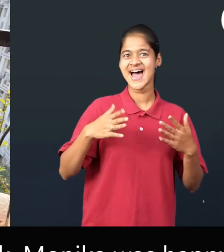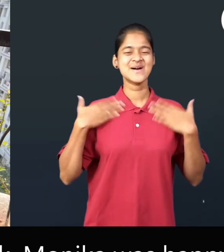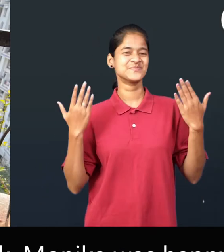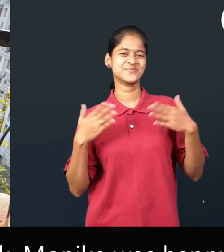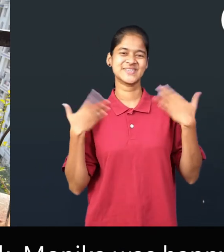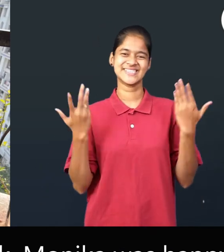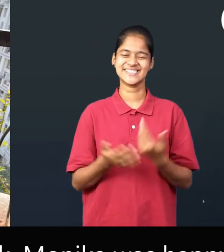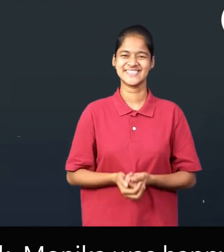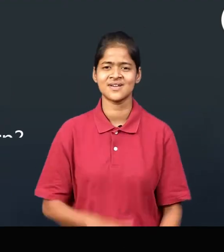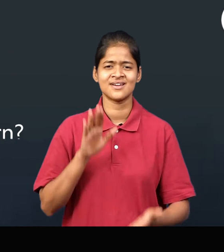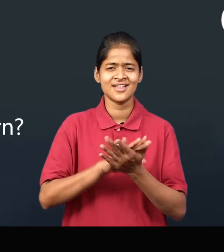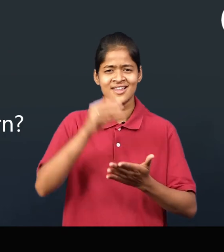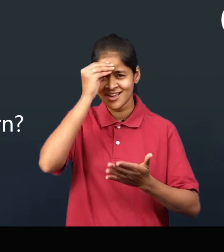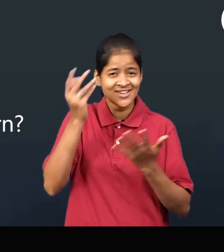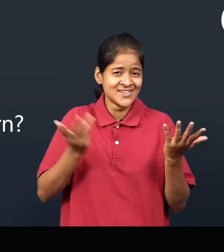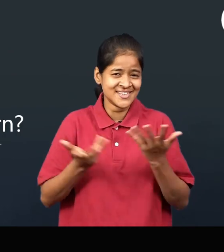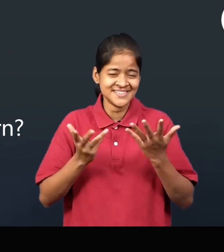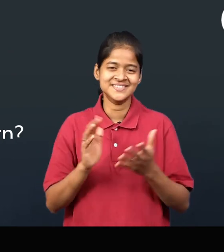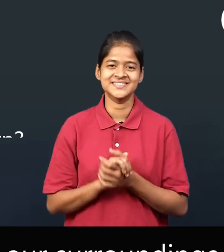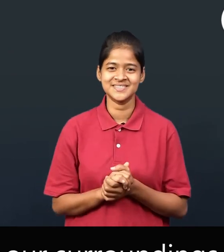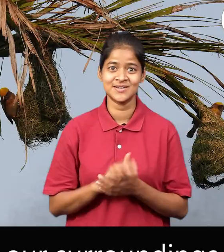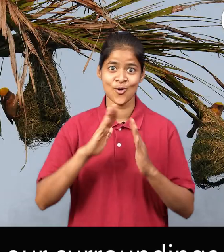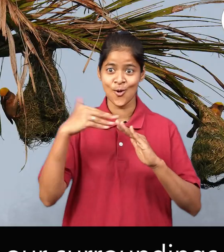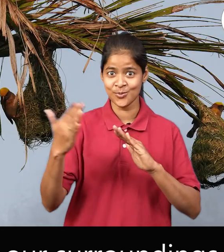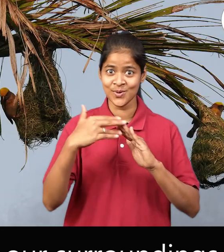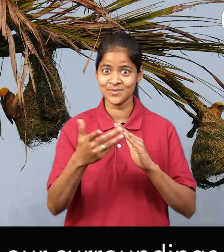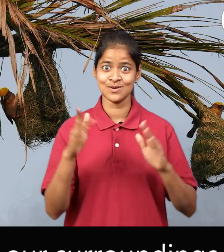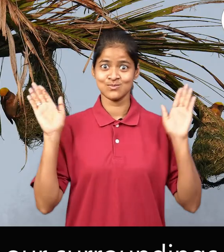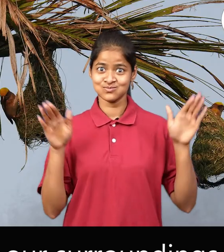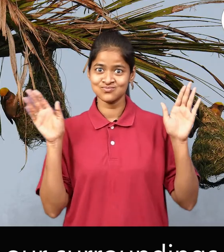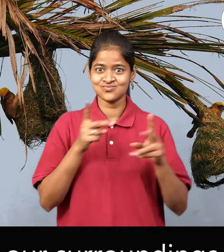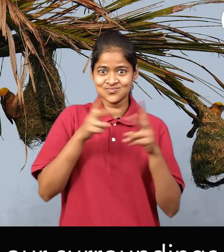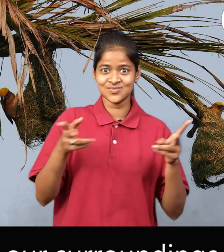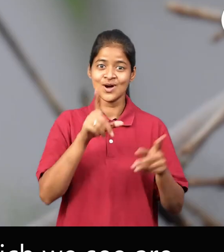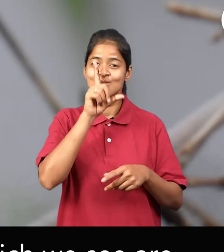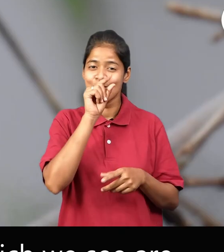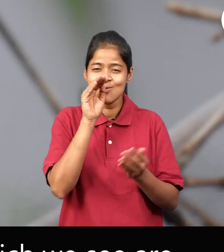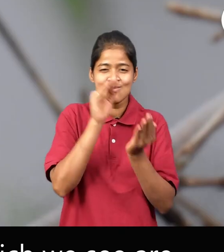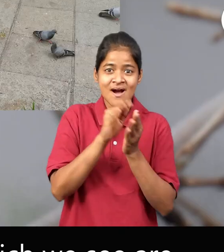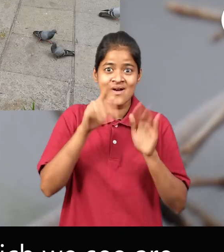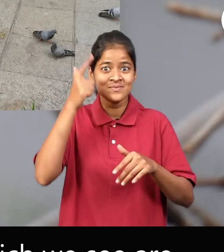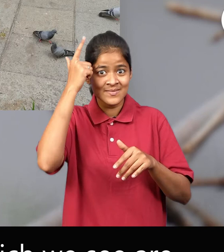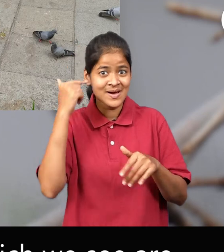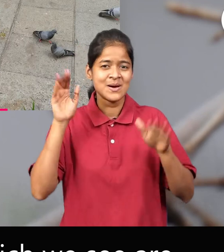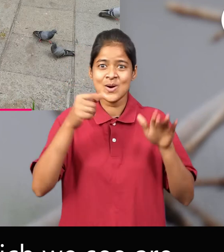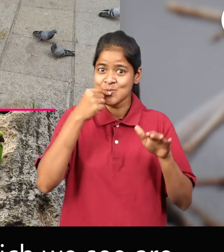was happy what did we learn there are birds in our surroundings the birds which we see are